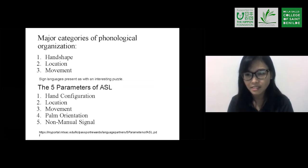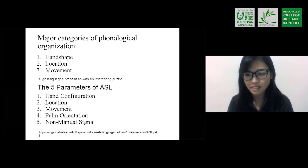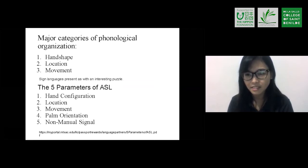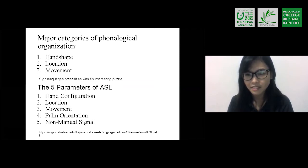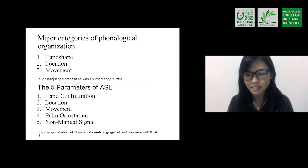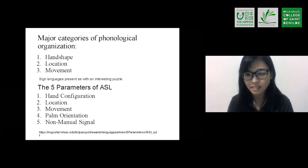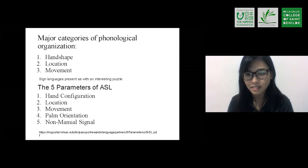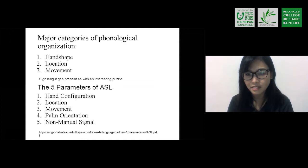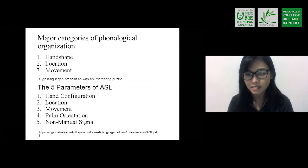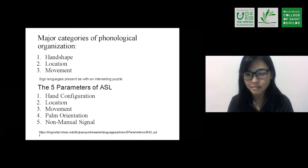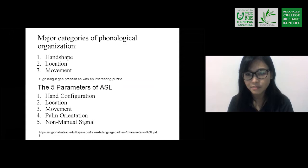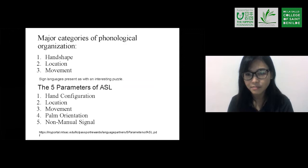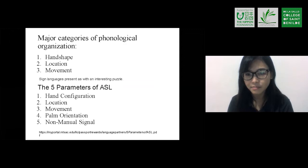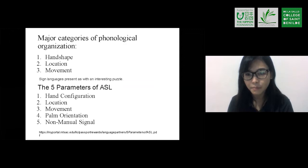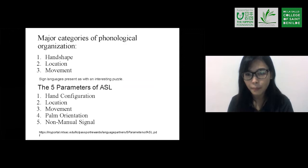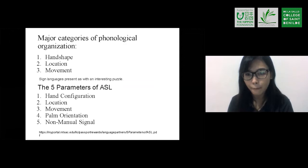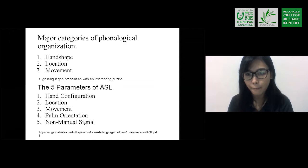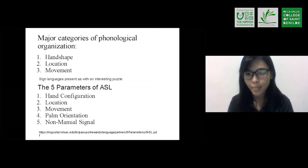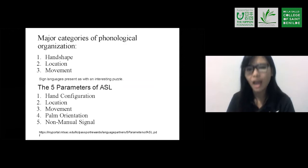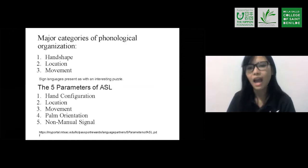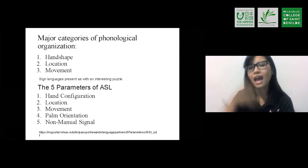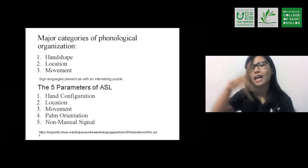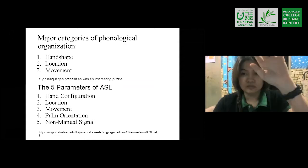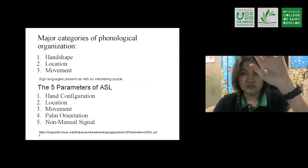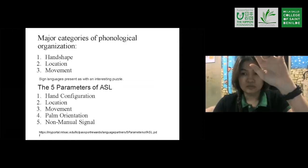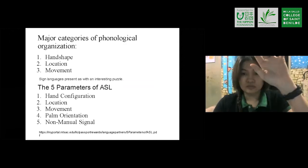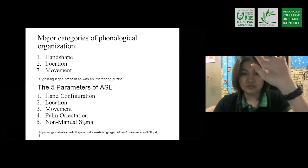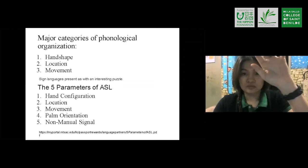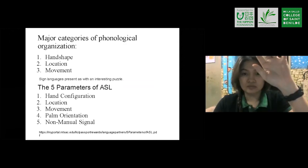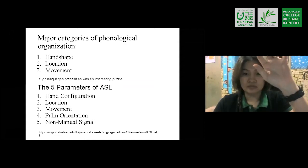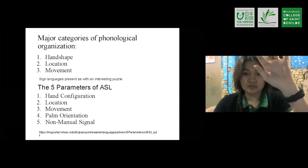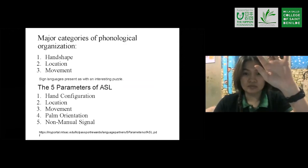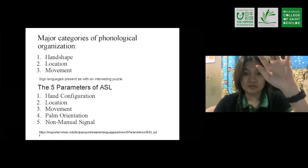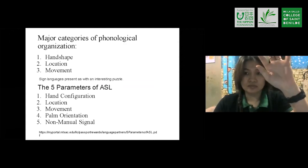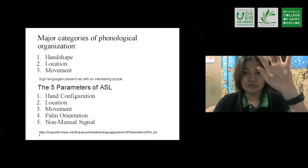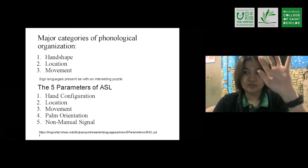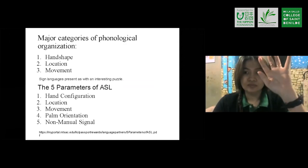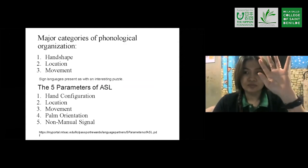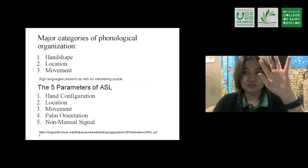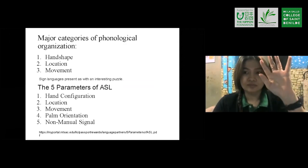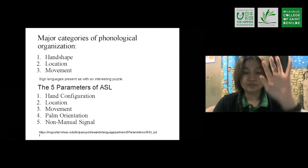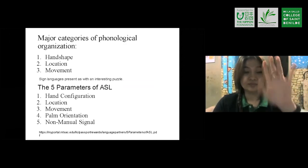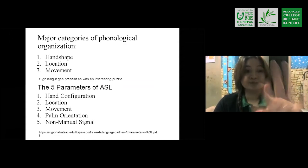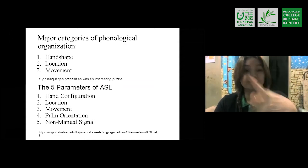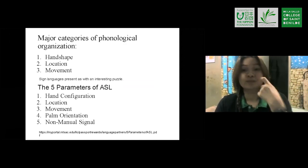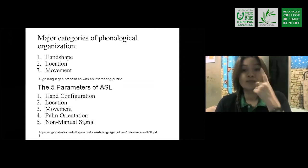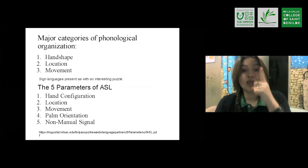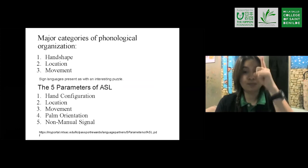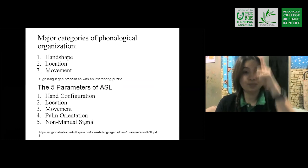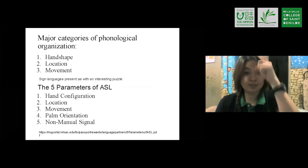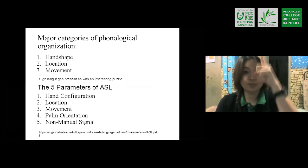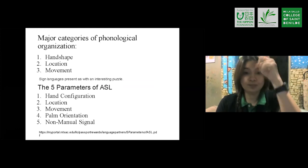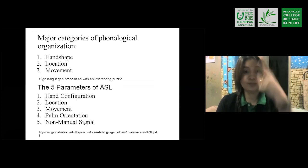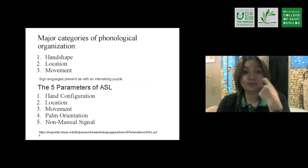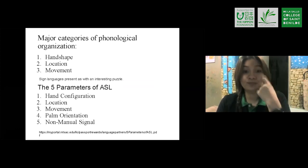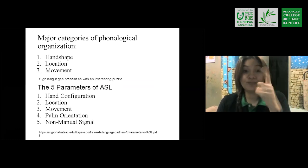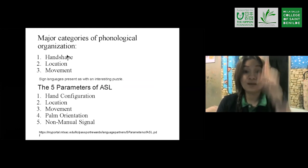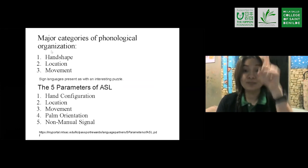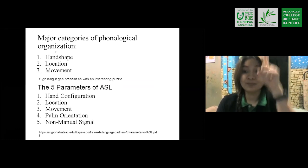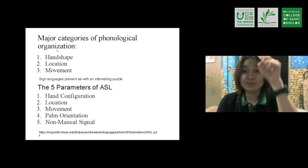Meng is raising her hand, Sir. Okay. Meng is raising her hand. So this is Meng's